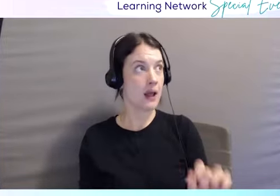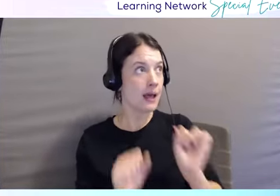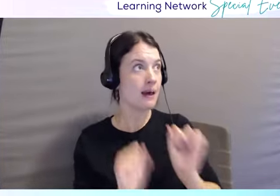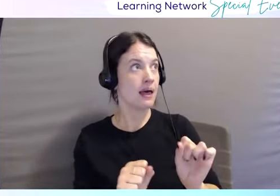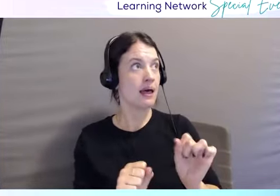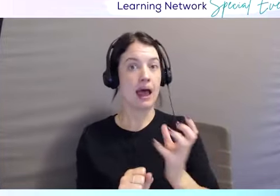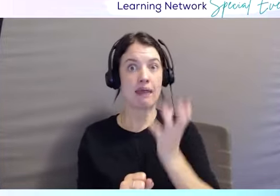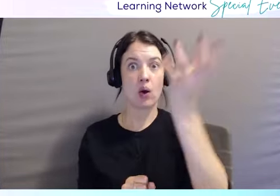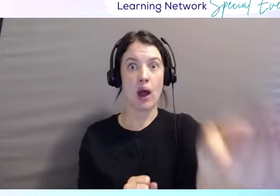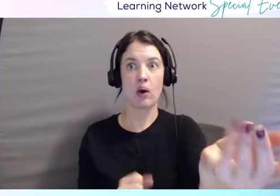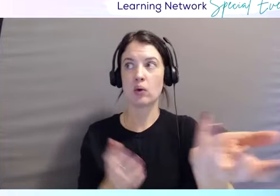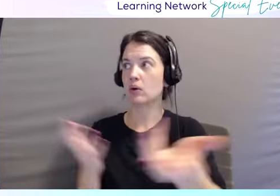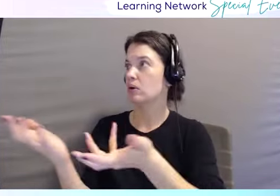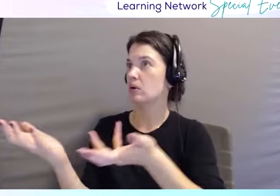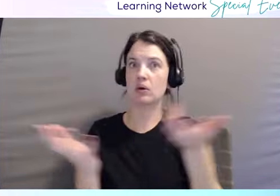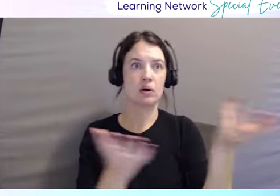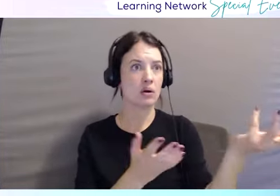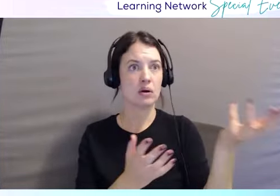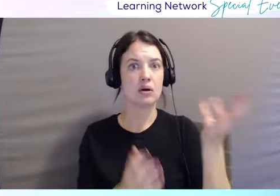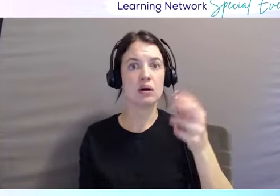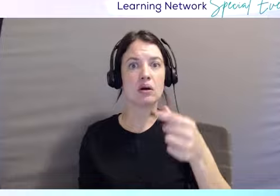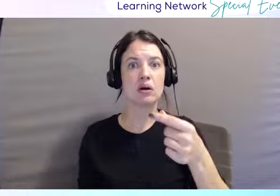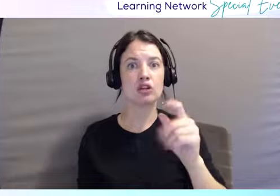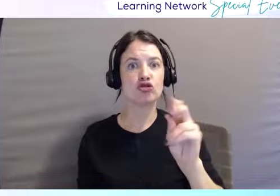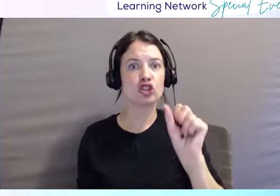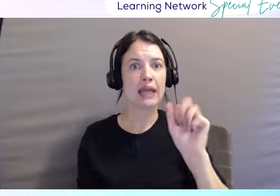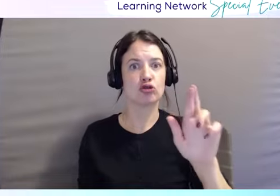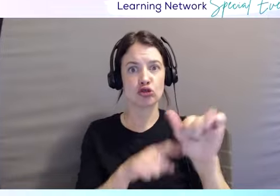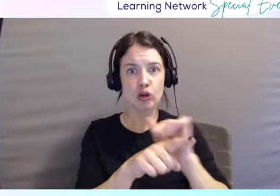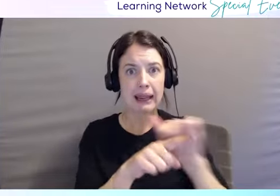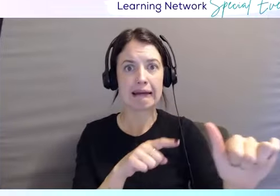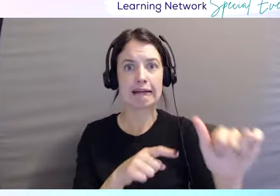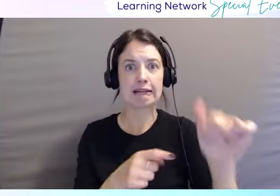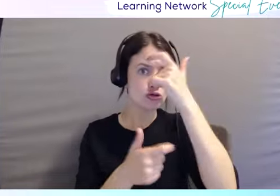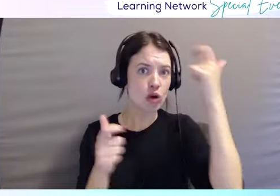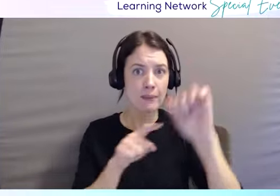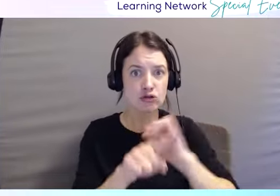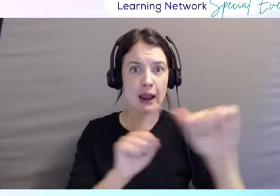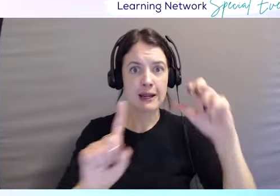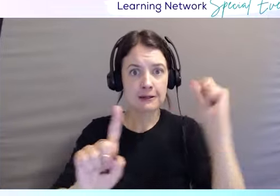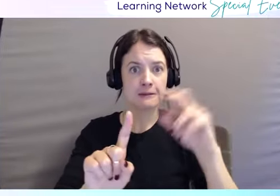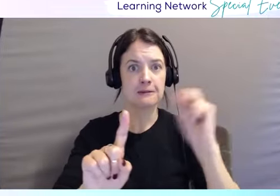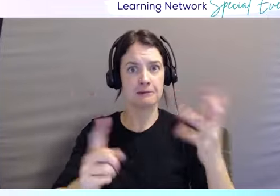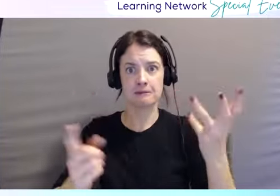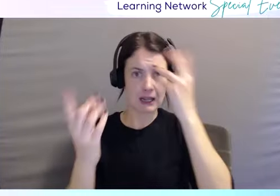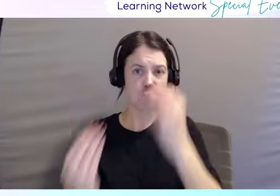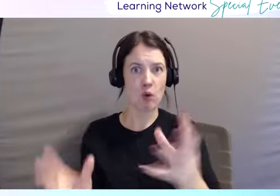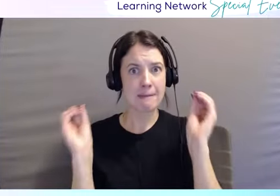lack of gender and trauma-informed programming that is designed for them, or a lack of women's treatment programs that